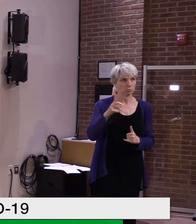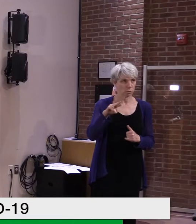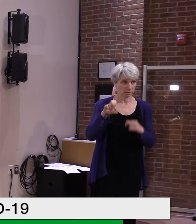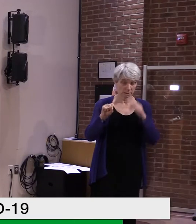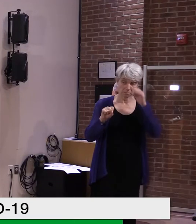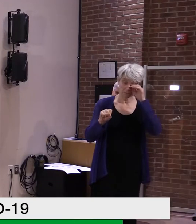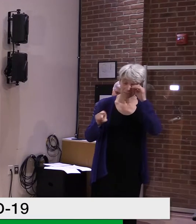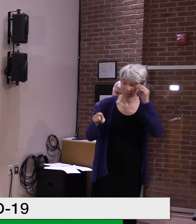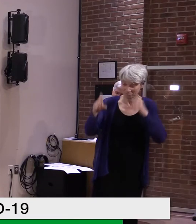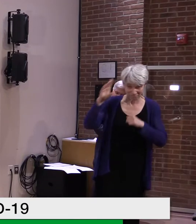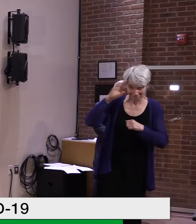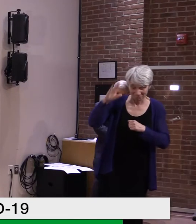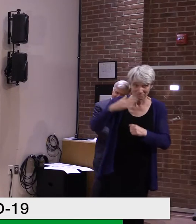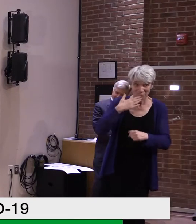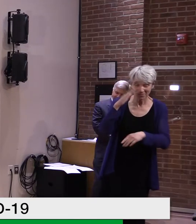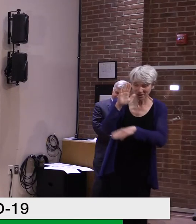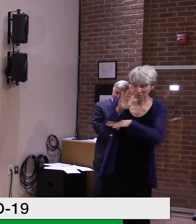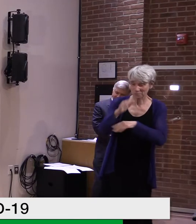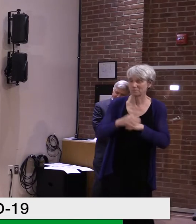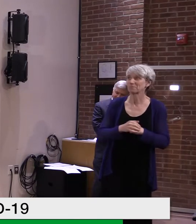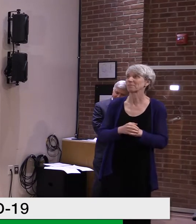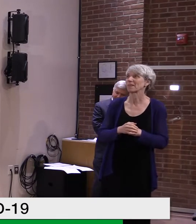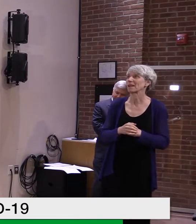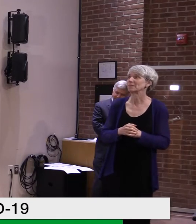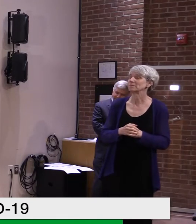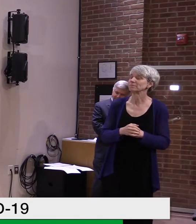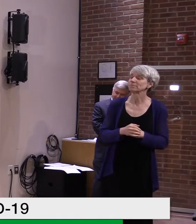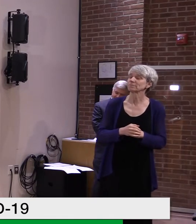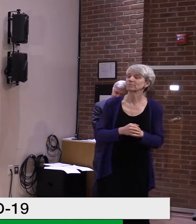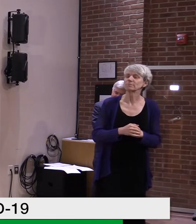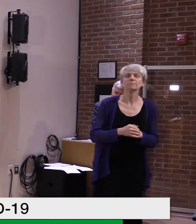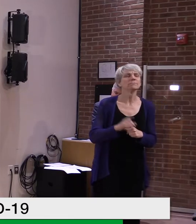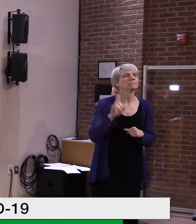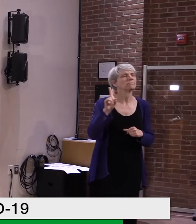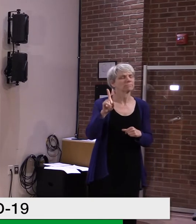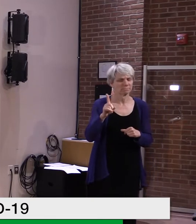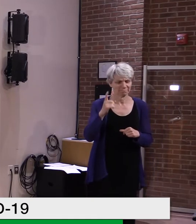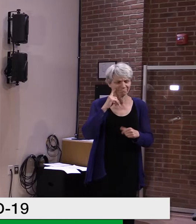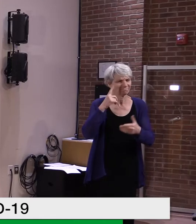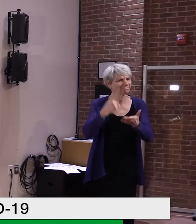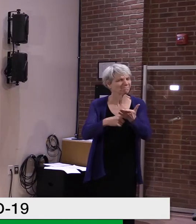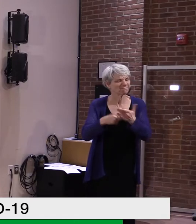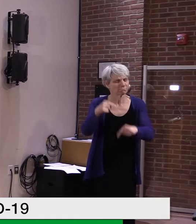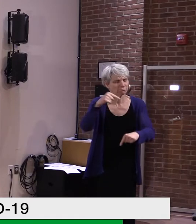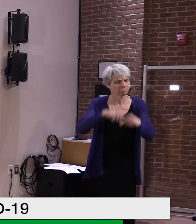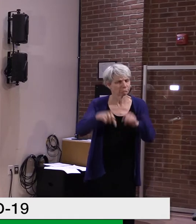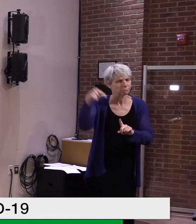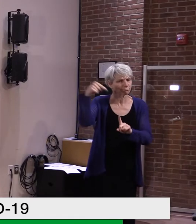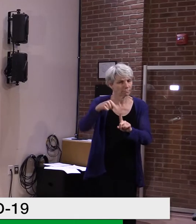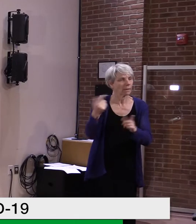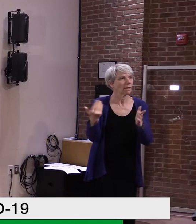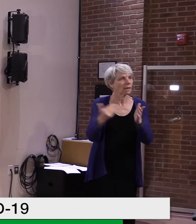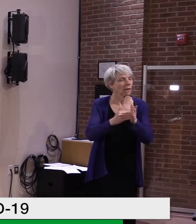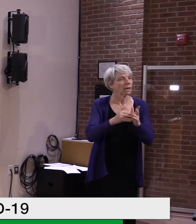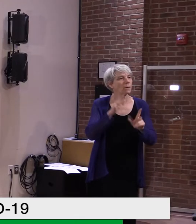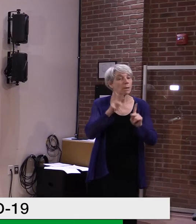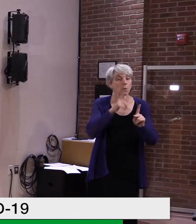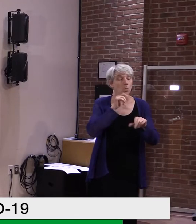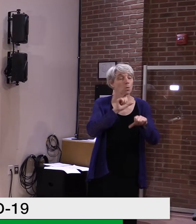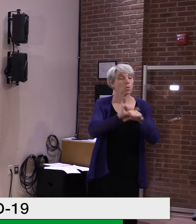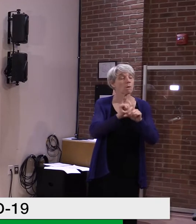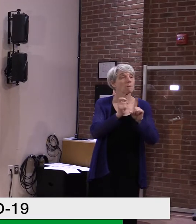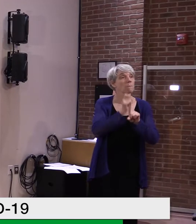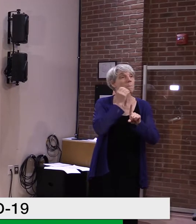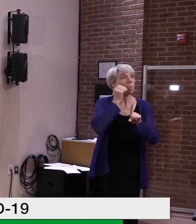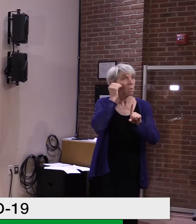Oh, yeah, good day. I really turn to the issue of people who are working at home. There are, of course,